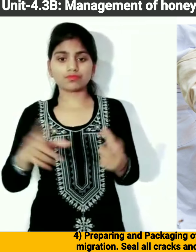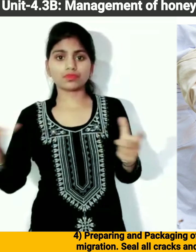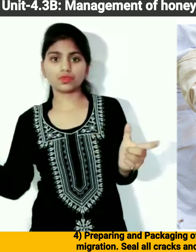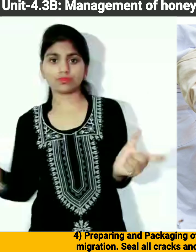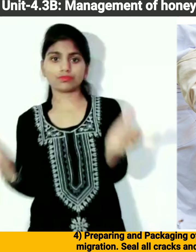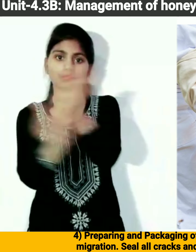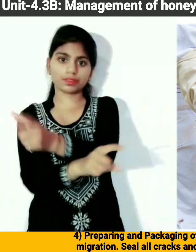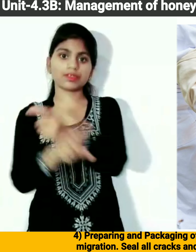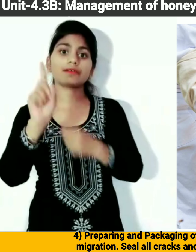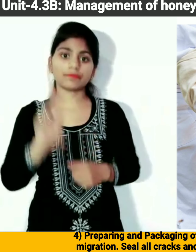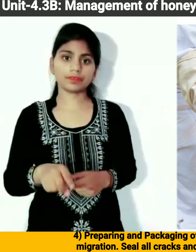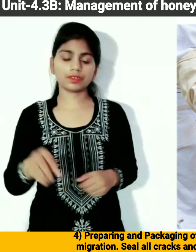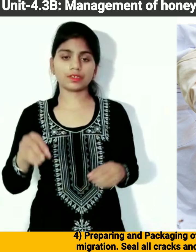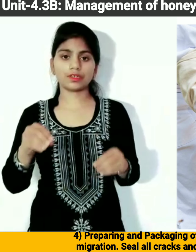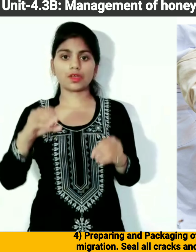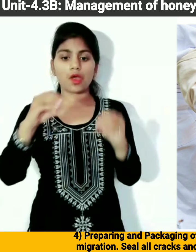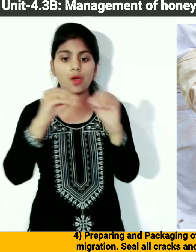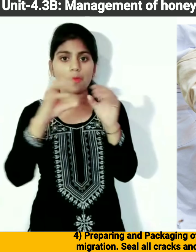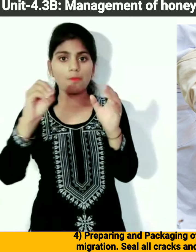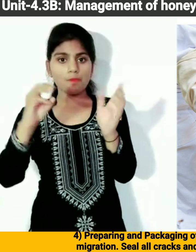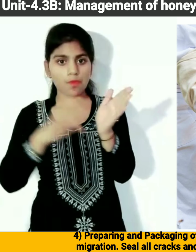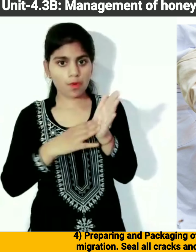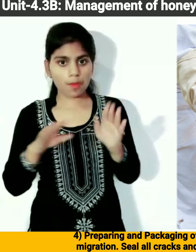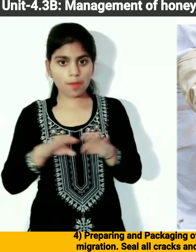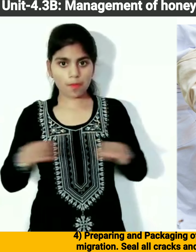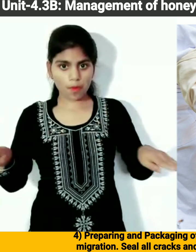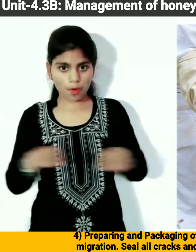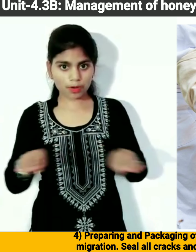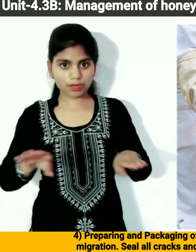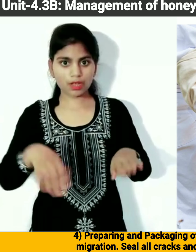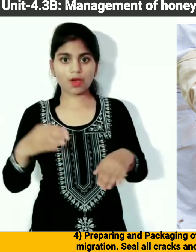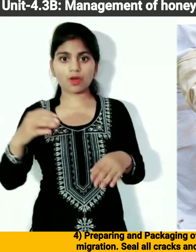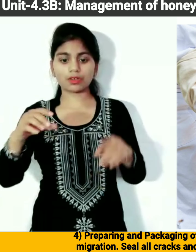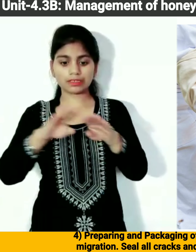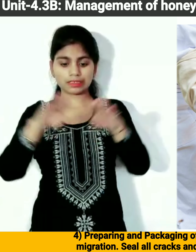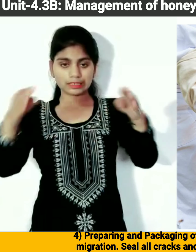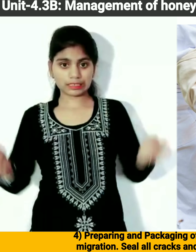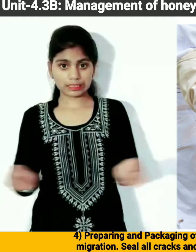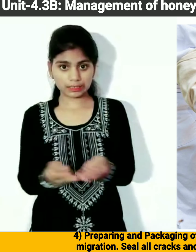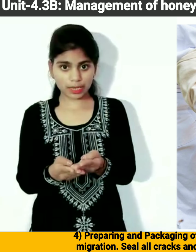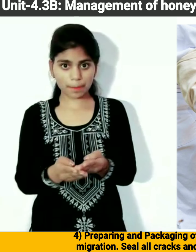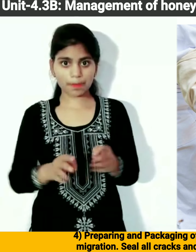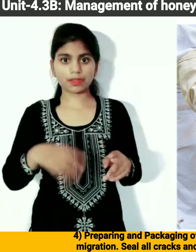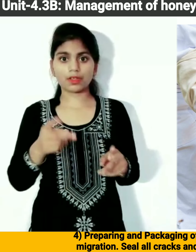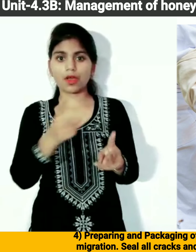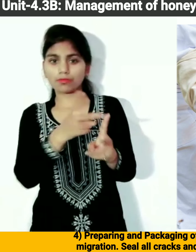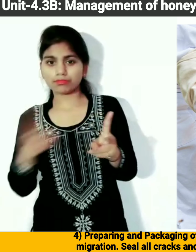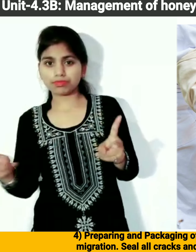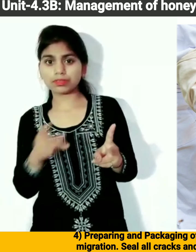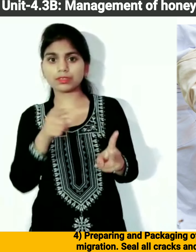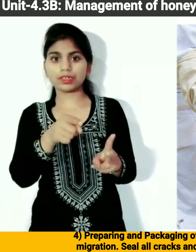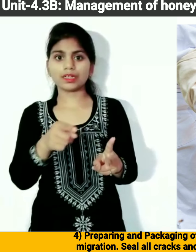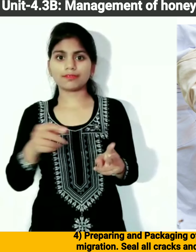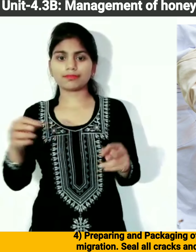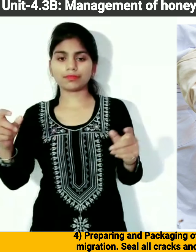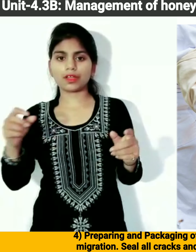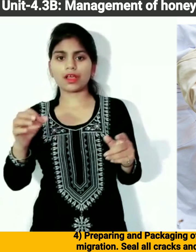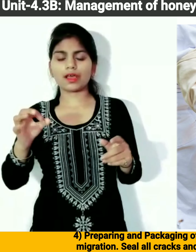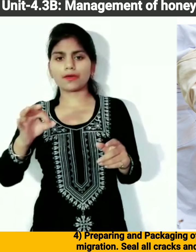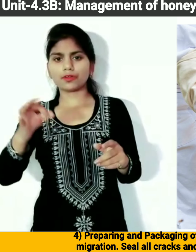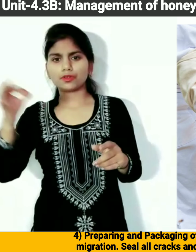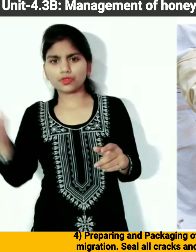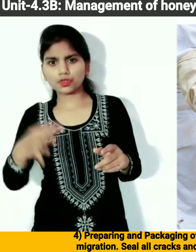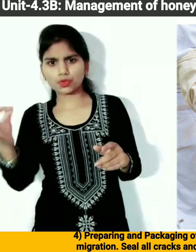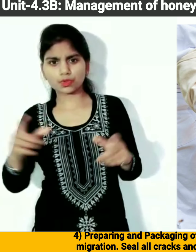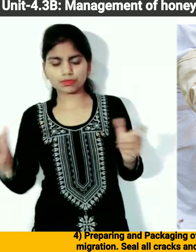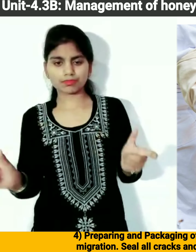inner covers should be fastened together by nailing or nylon traveling belt